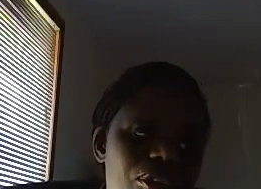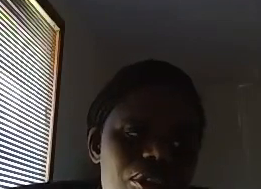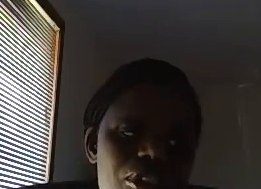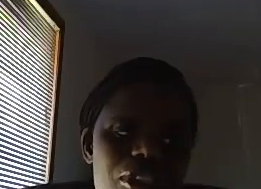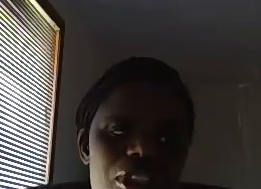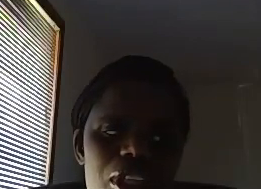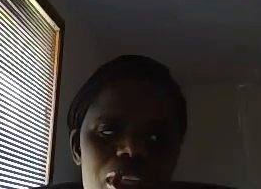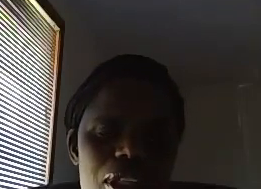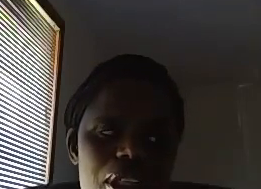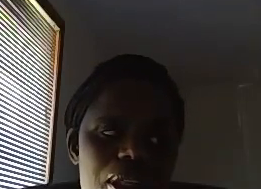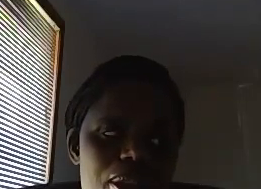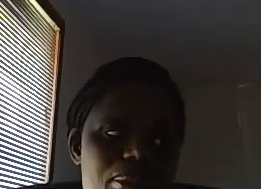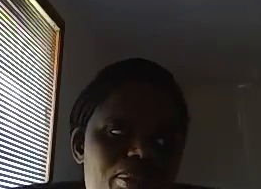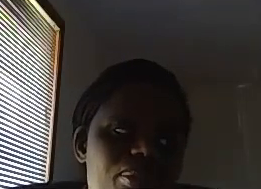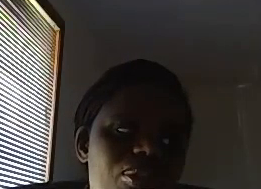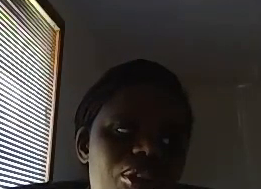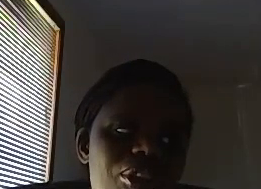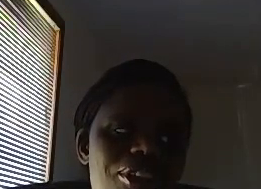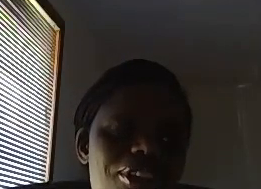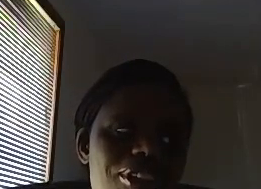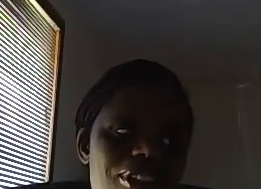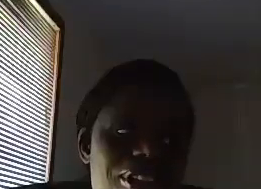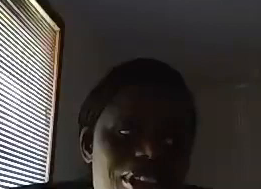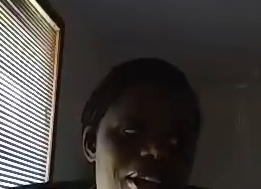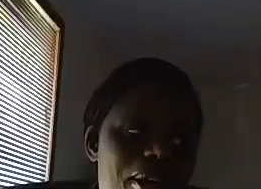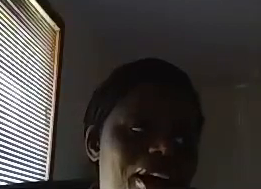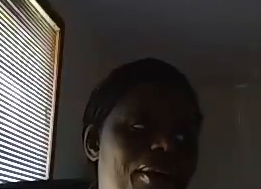and hers. Um,